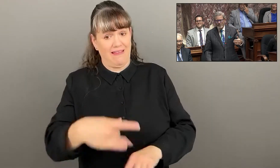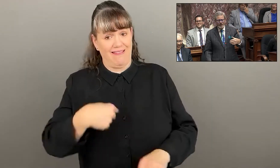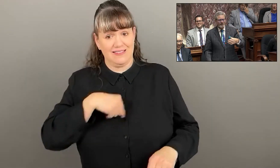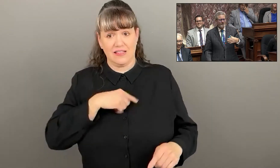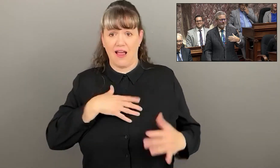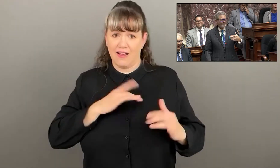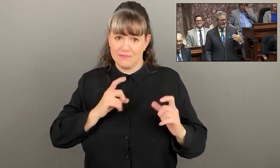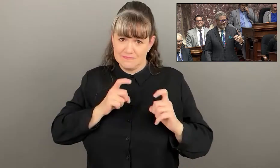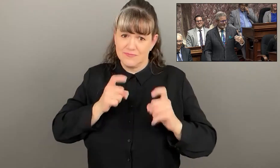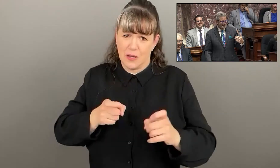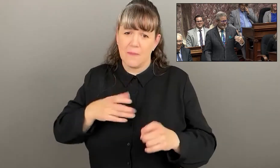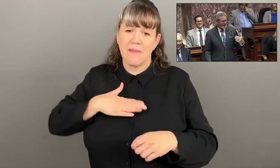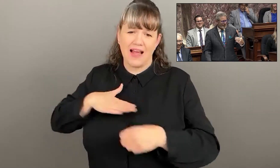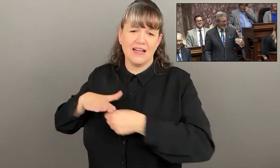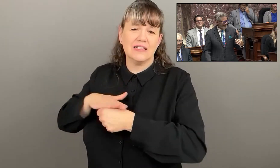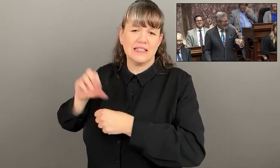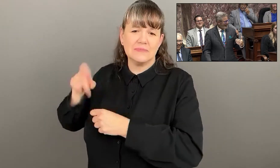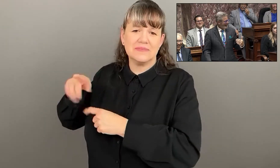time.